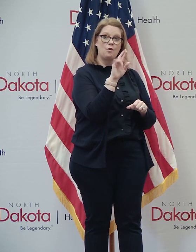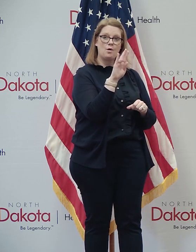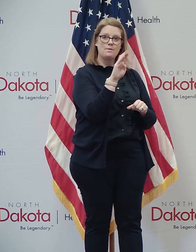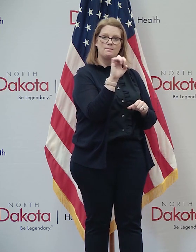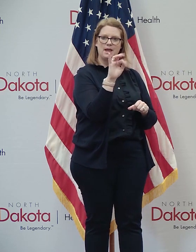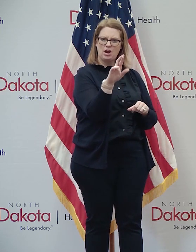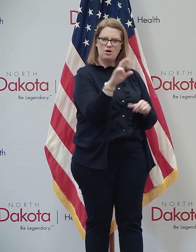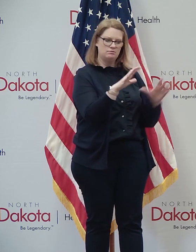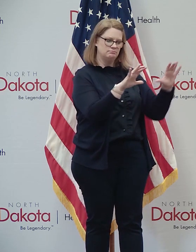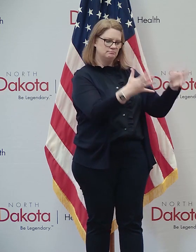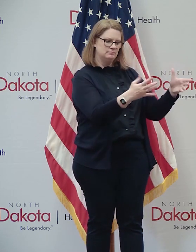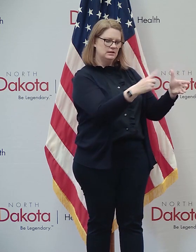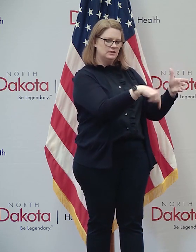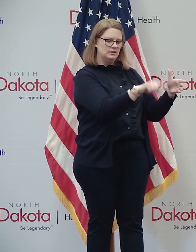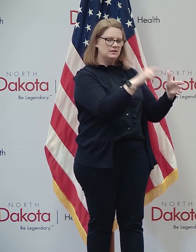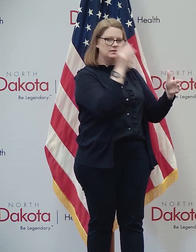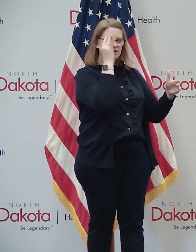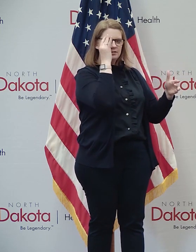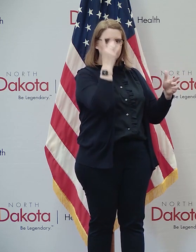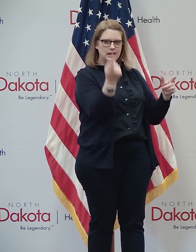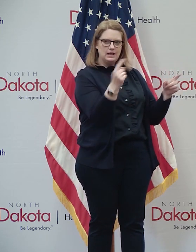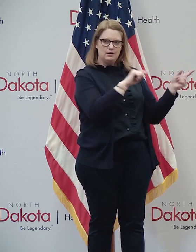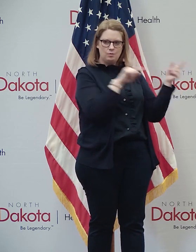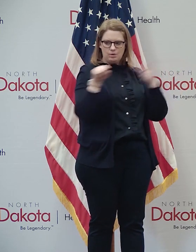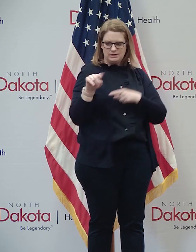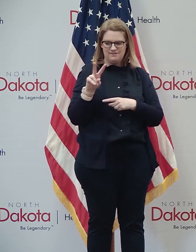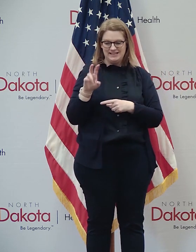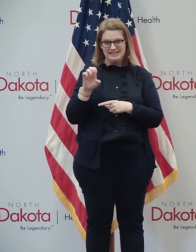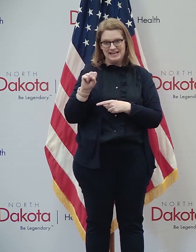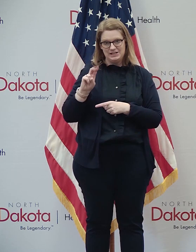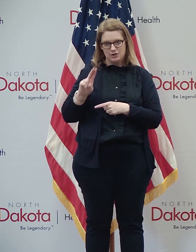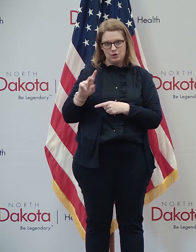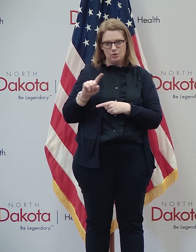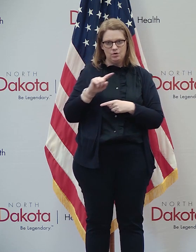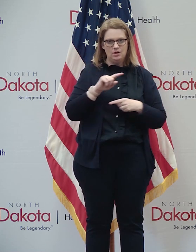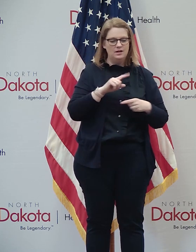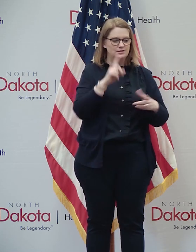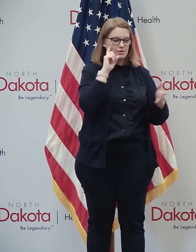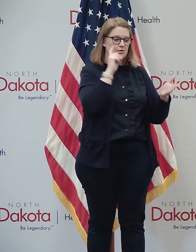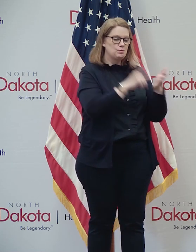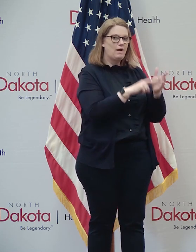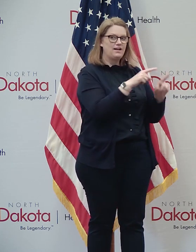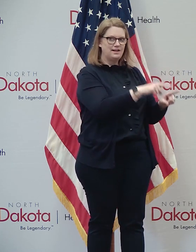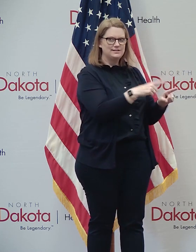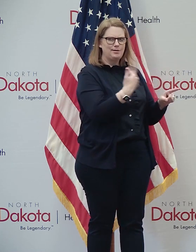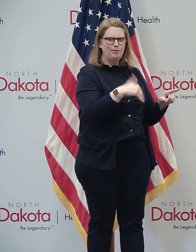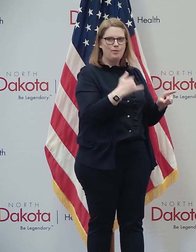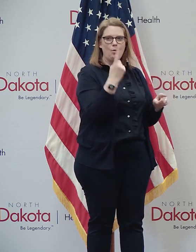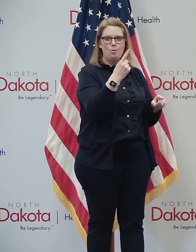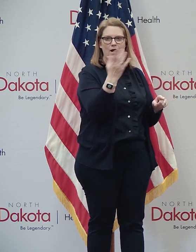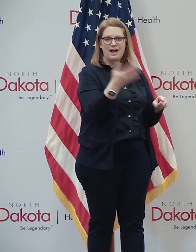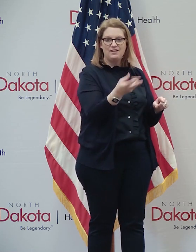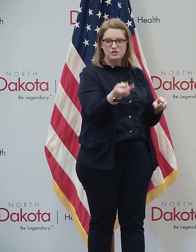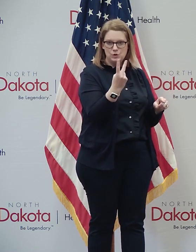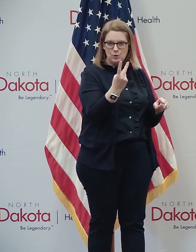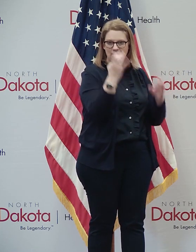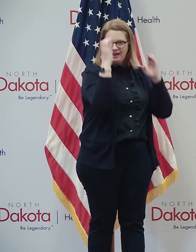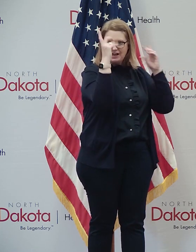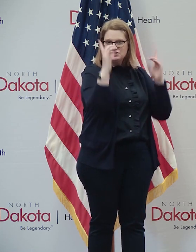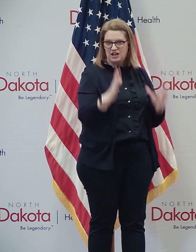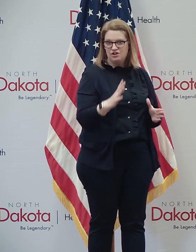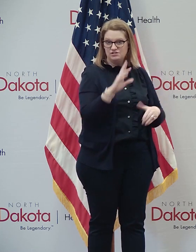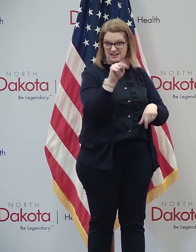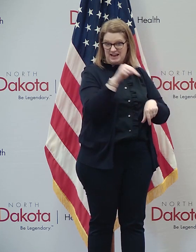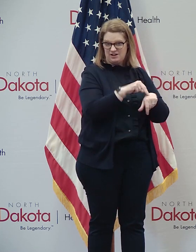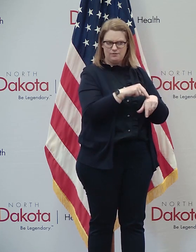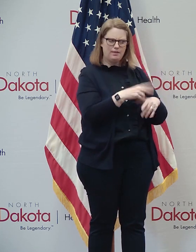Summer Academy and participation in the University of North Dakota NASA Near Space Project. So I've had the opportunity to work with